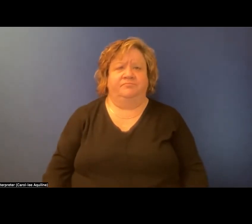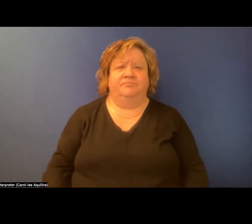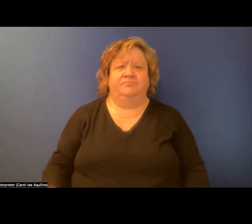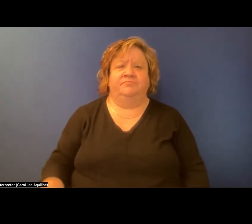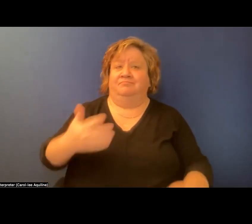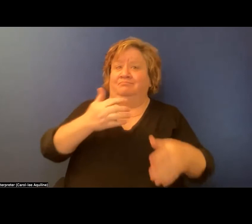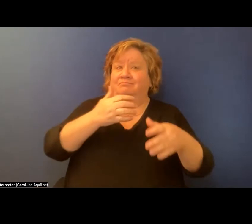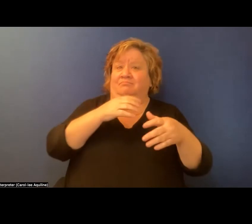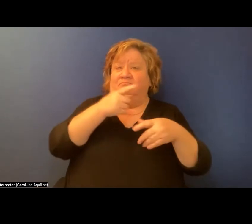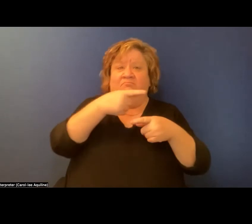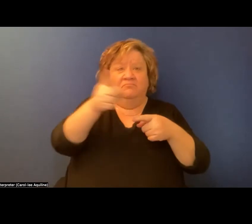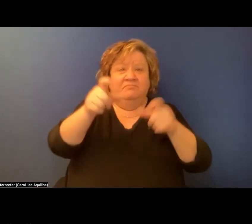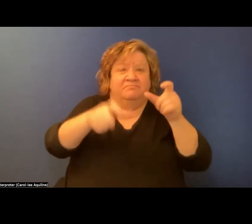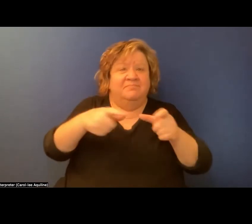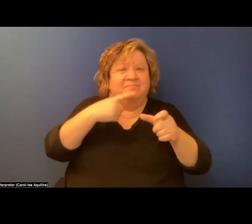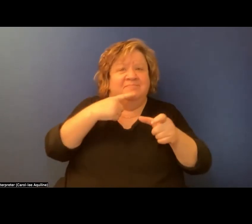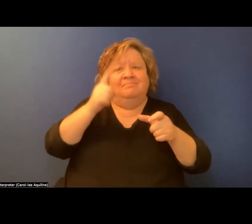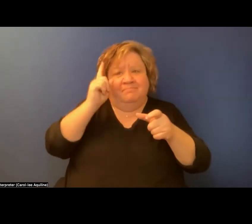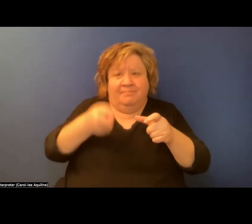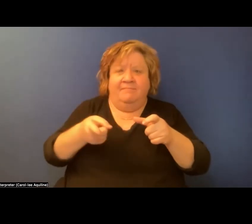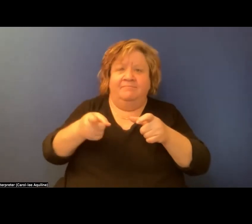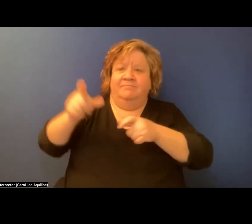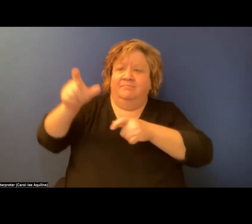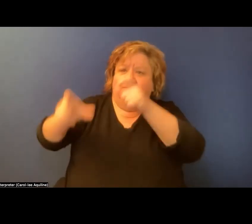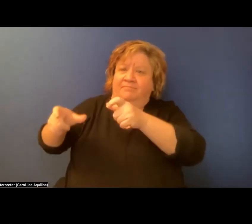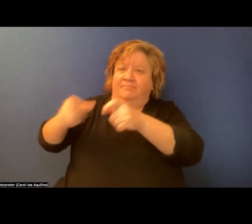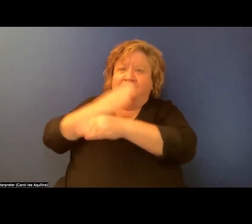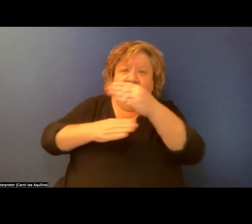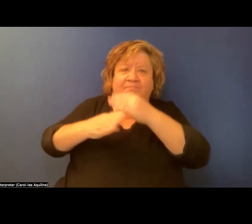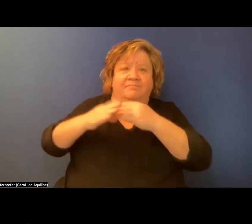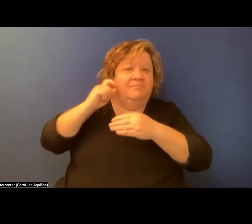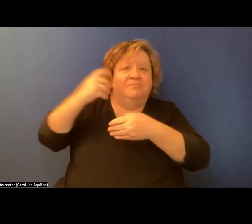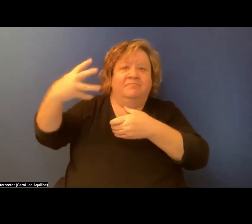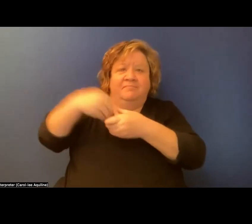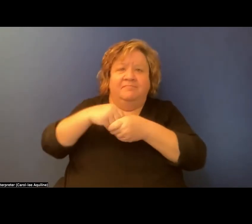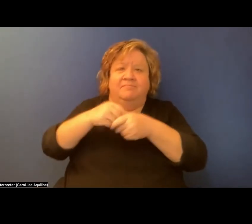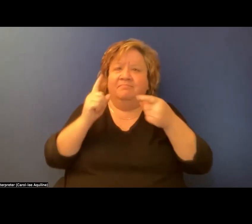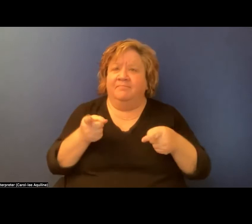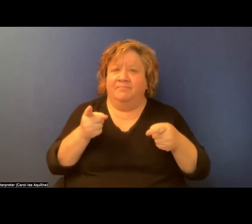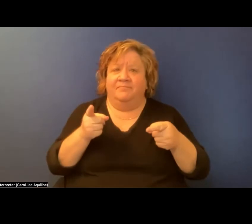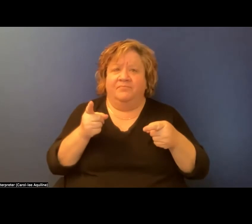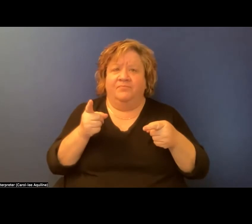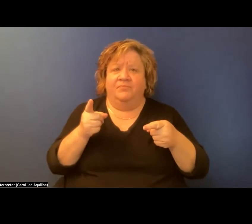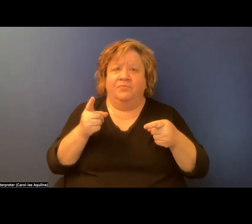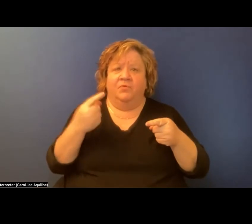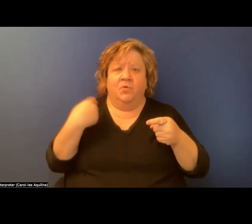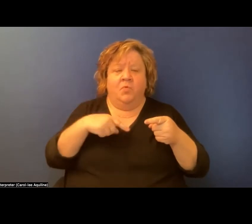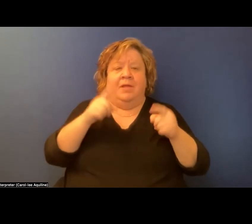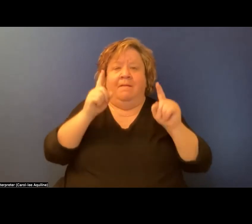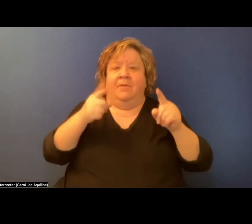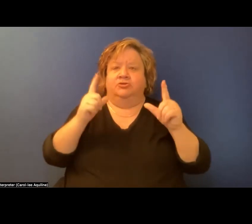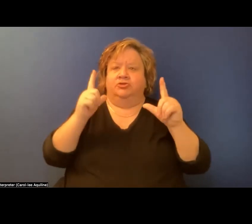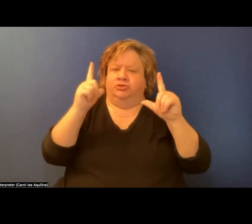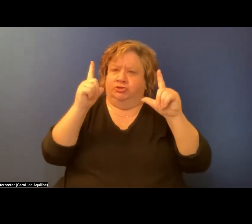you cannot design inclusion in a systemic way and inclusive way, then